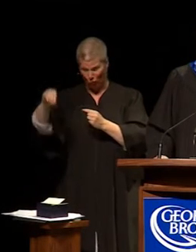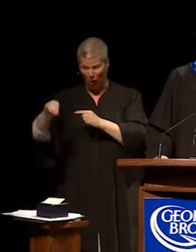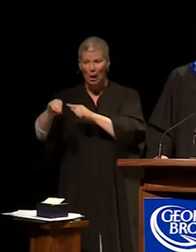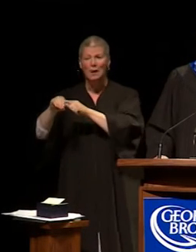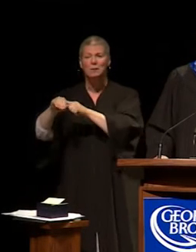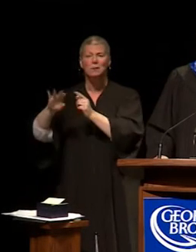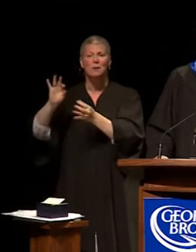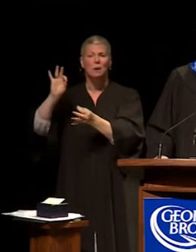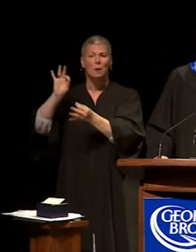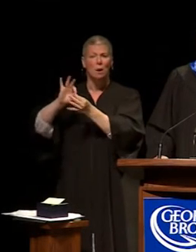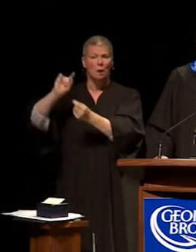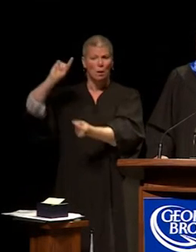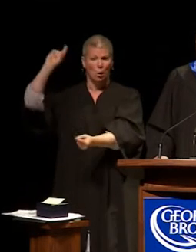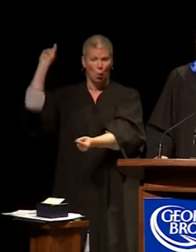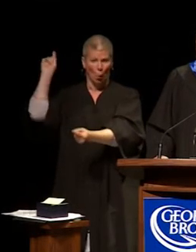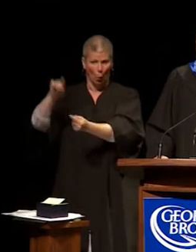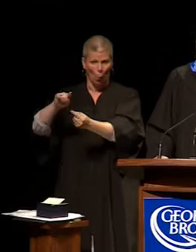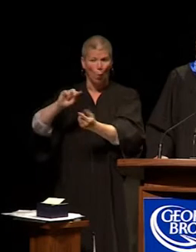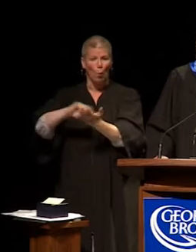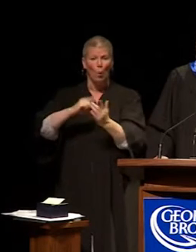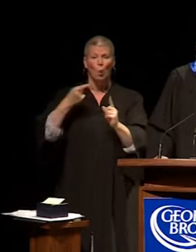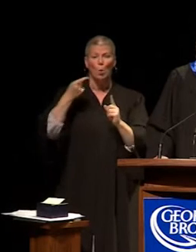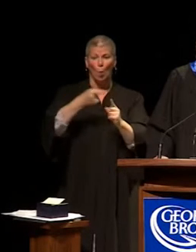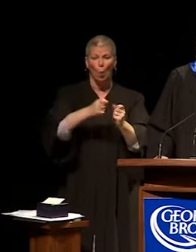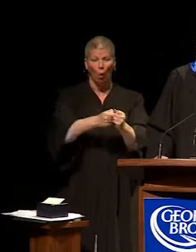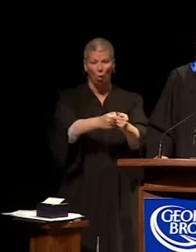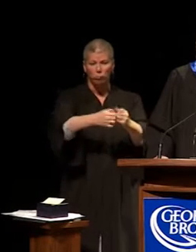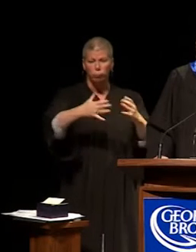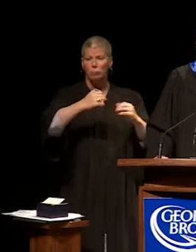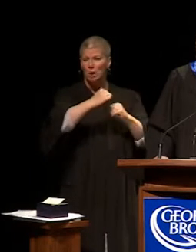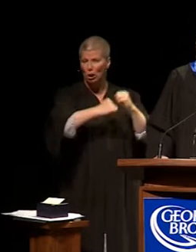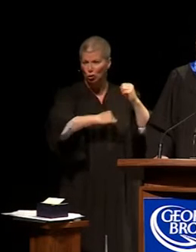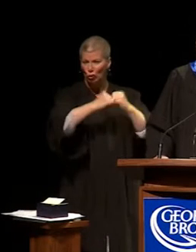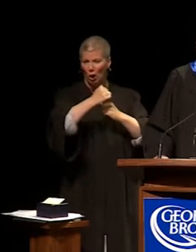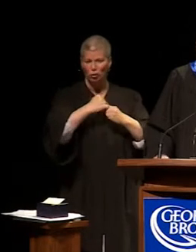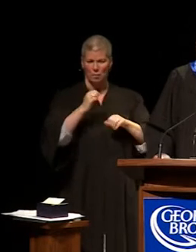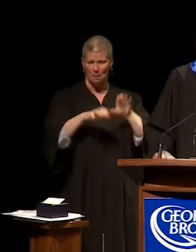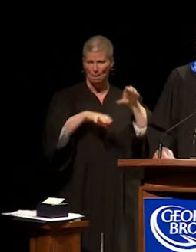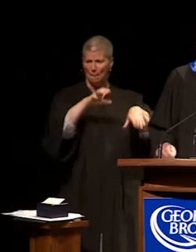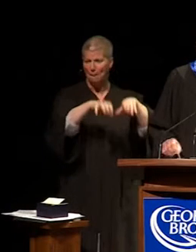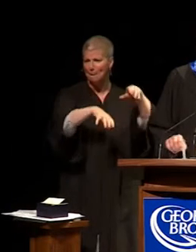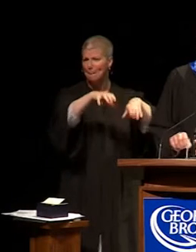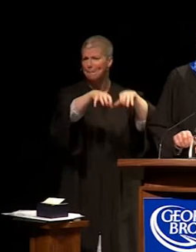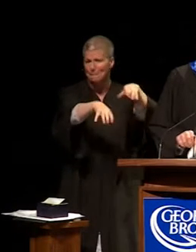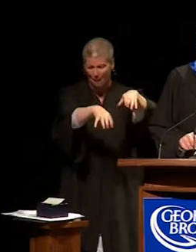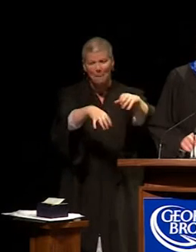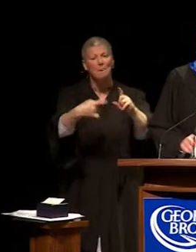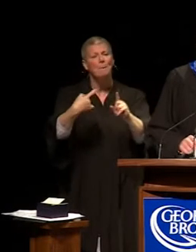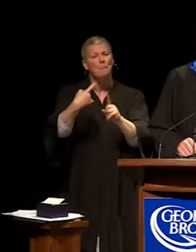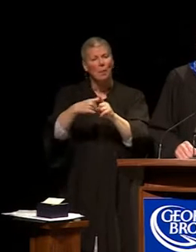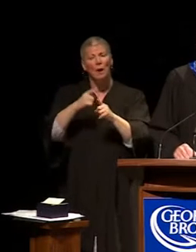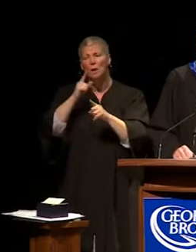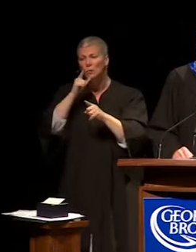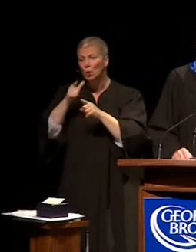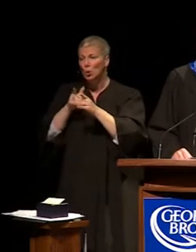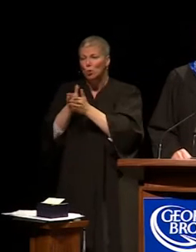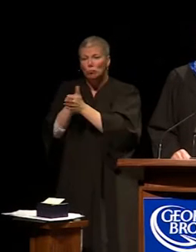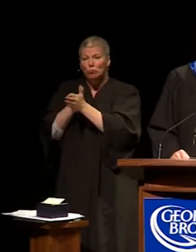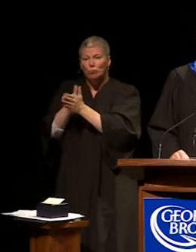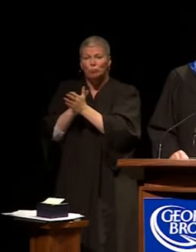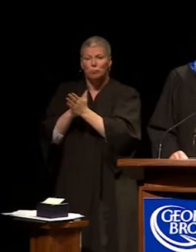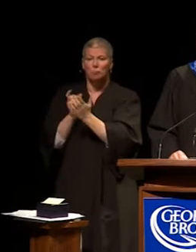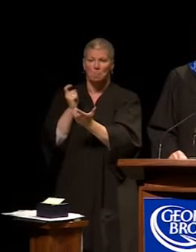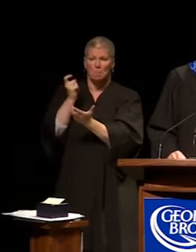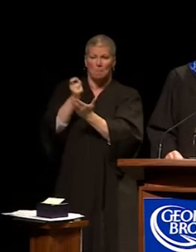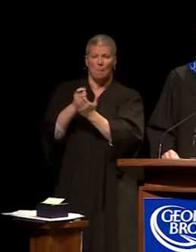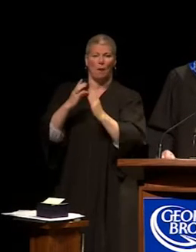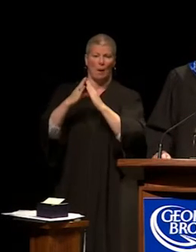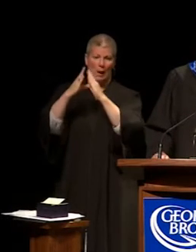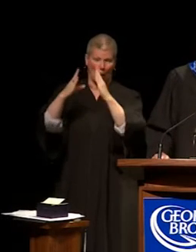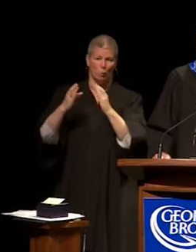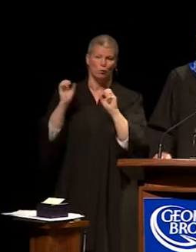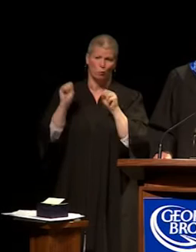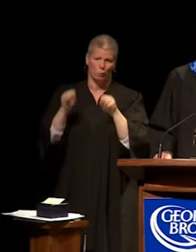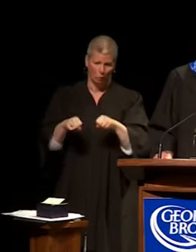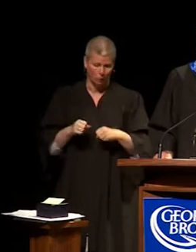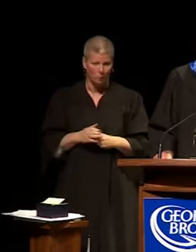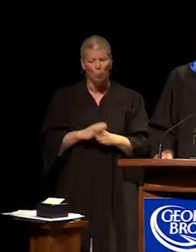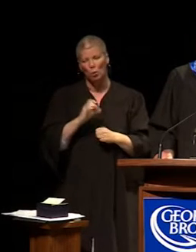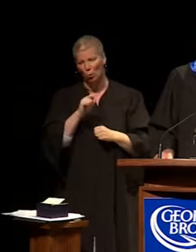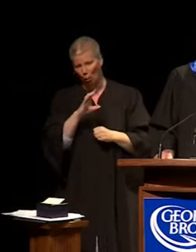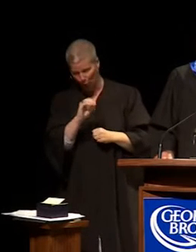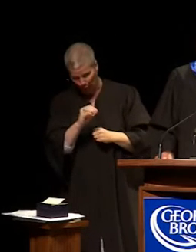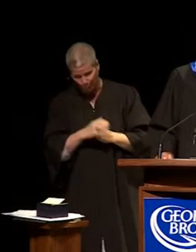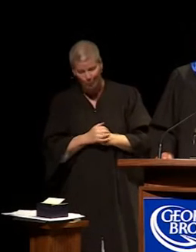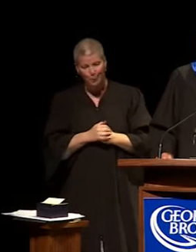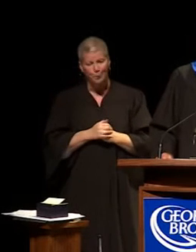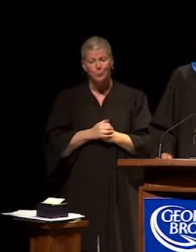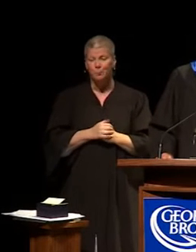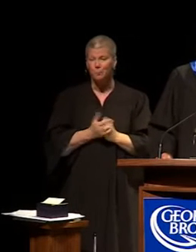to encourage construction and to meet the demand for home ownership. In an economy